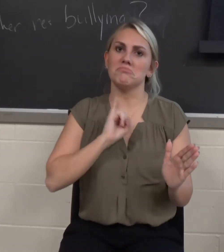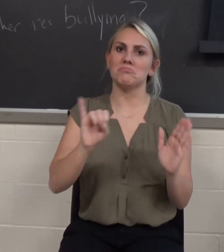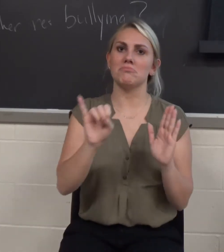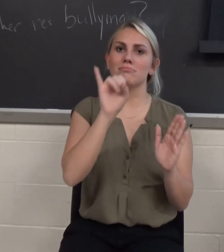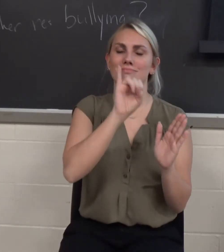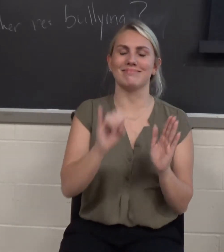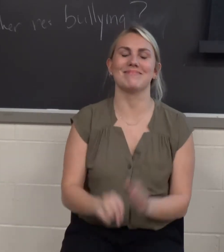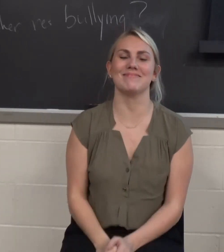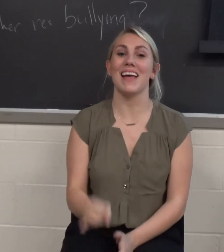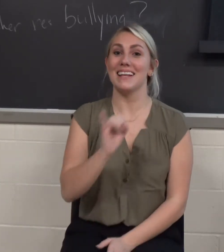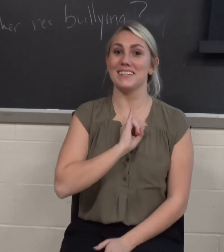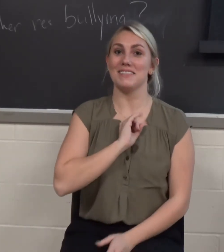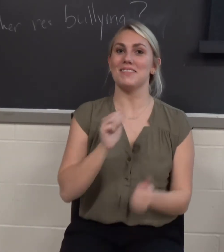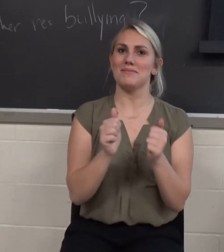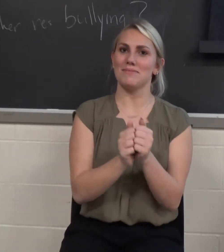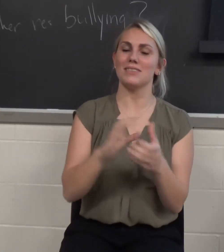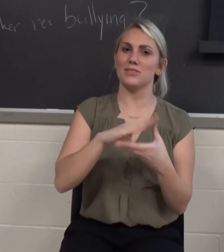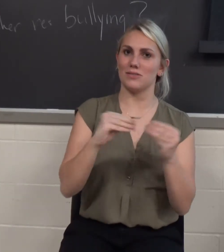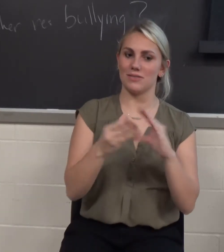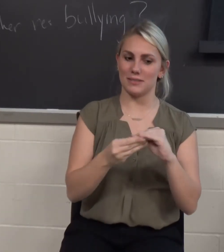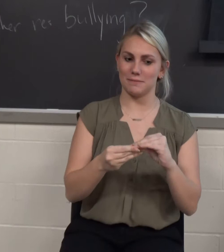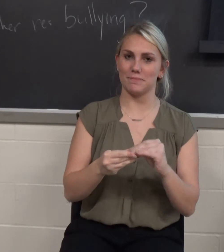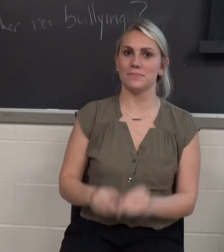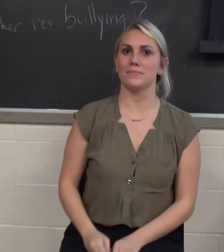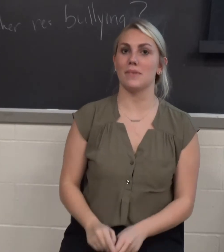right? Theme is the lesson,